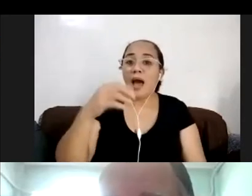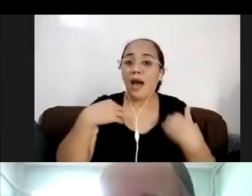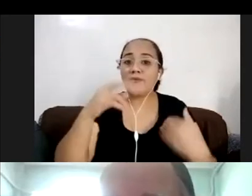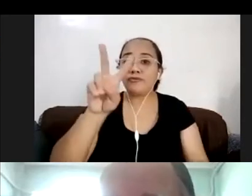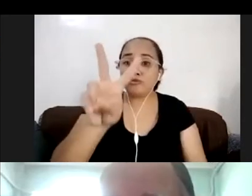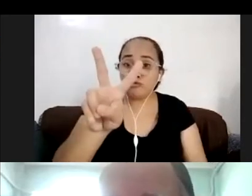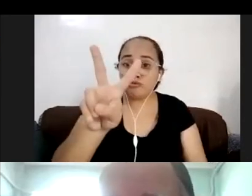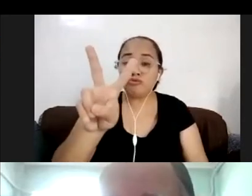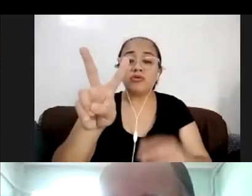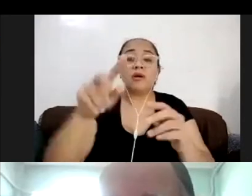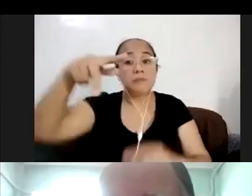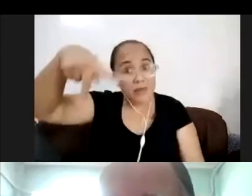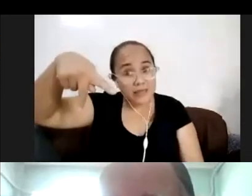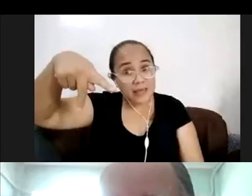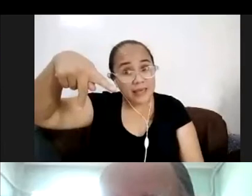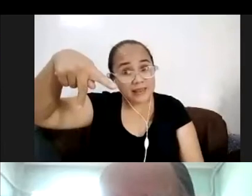there?